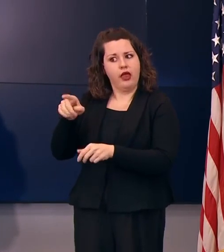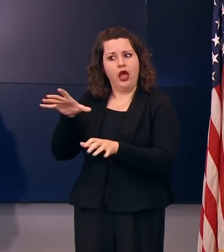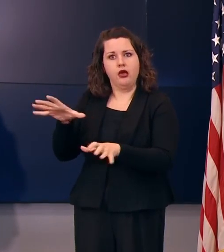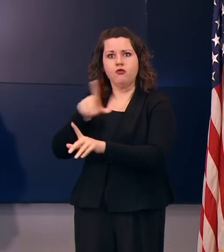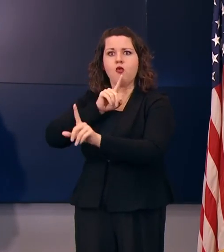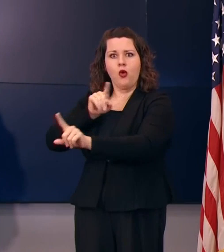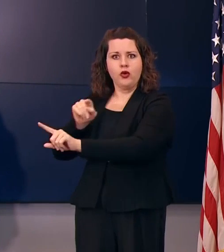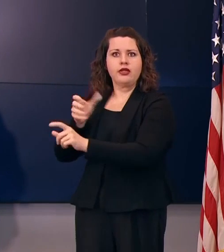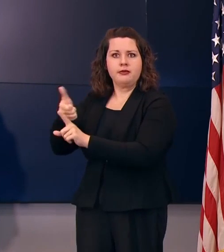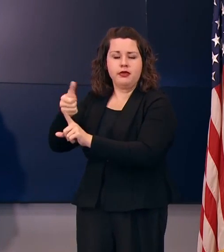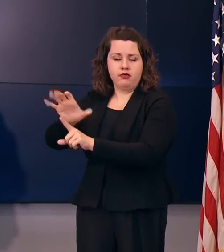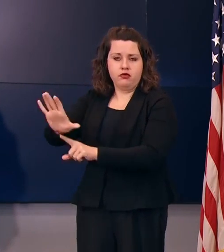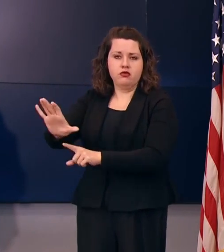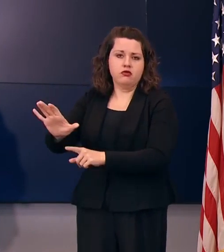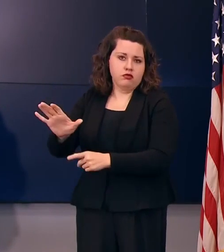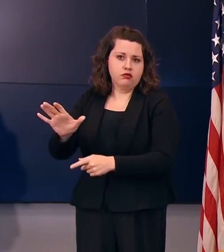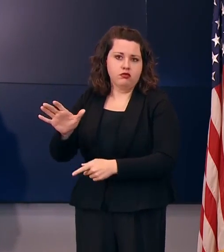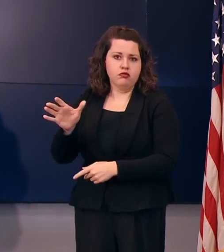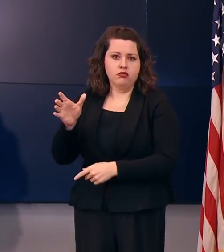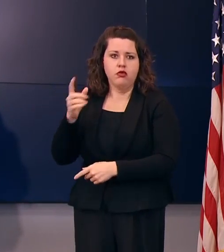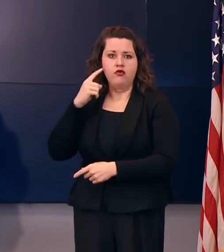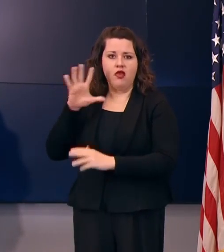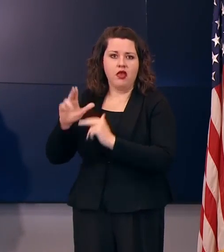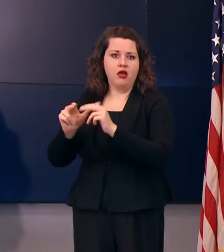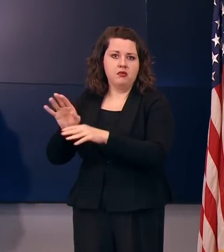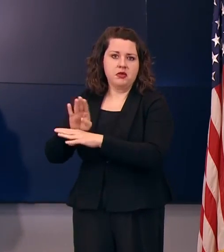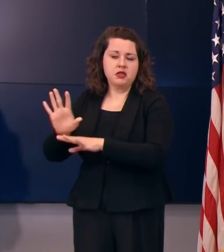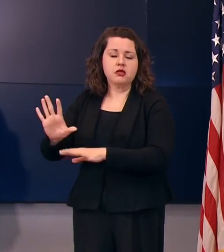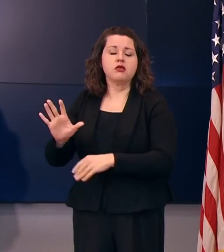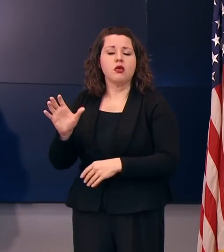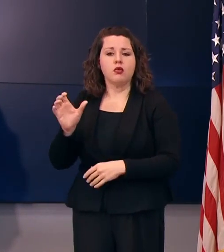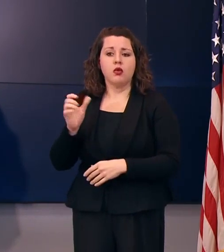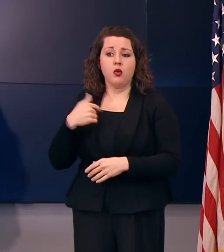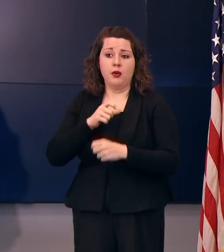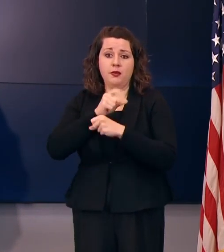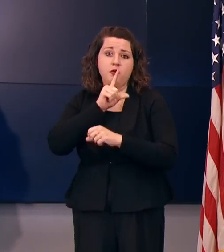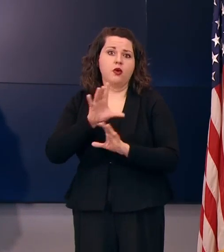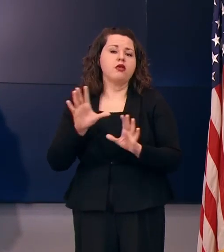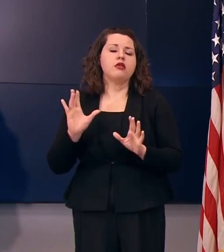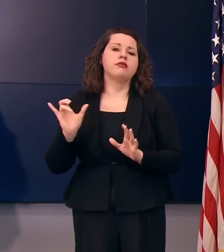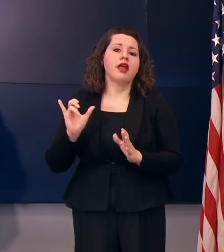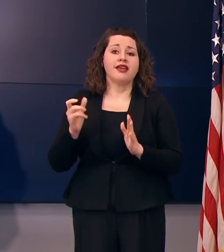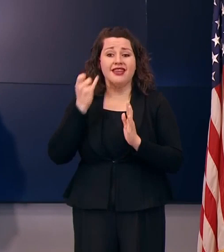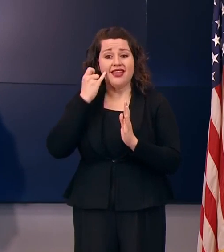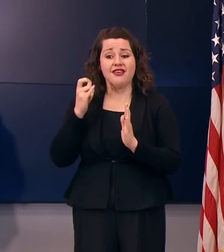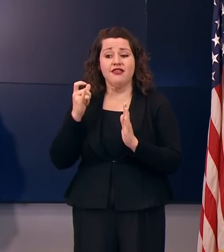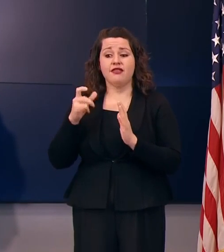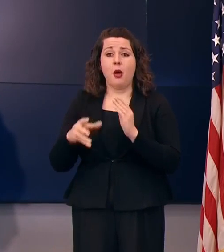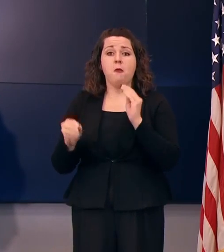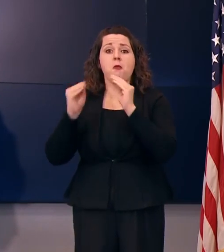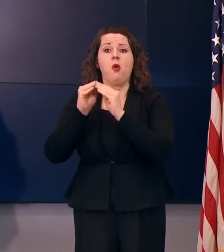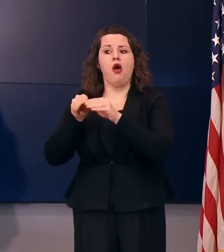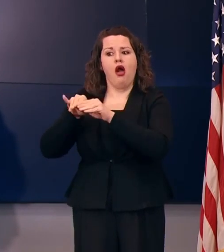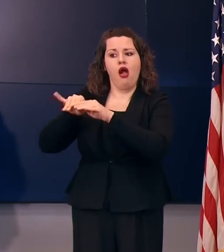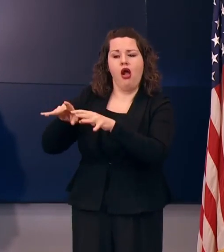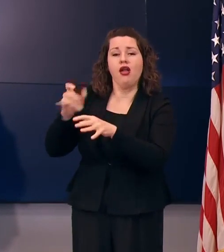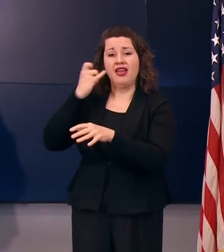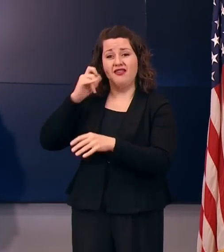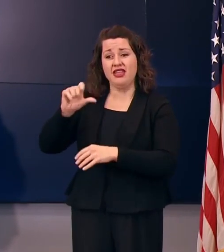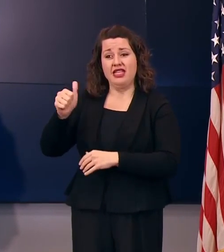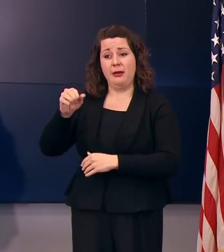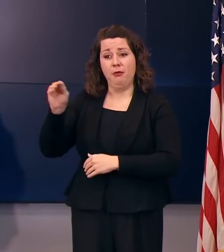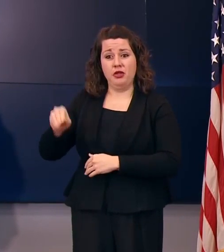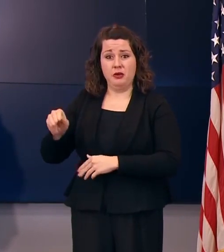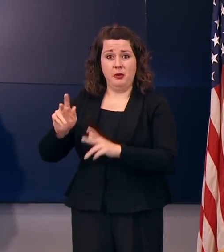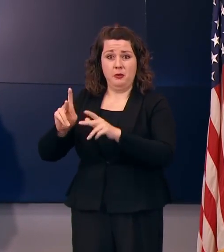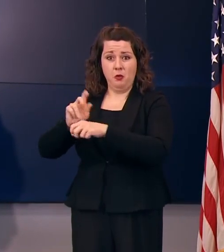proactively ordering for their facilities as well. And so we're just making sure that, especially like if there's any additional outbreaks, if they've seen 10% of their workforce not